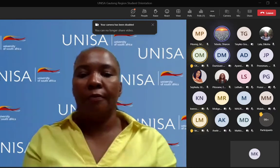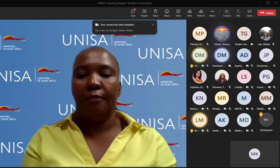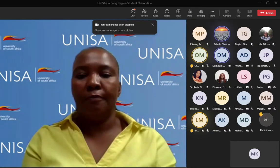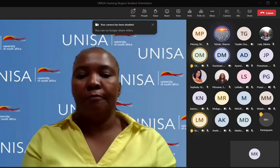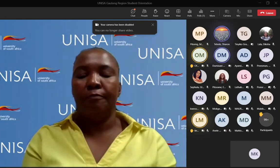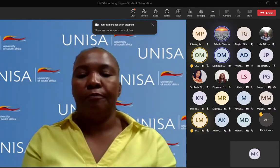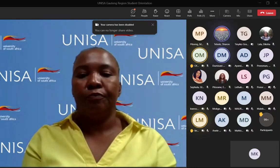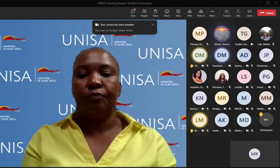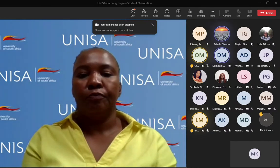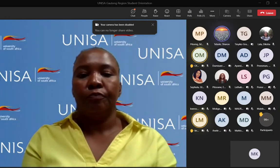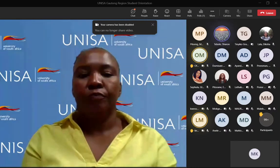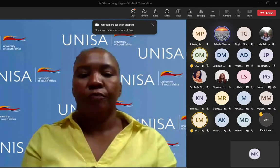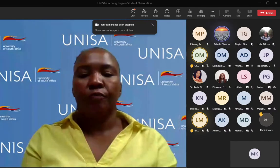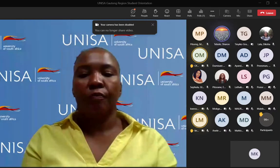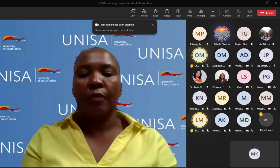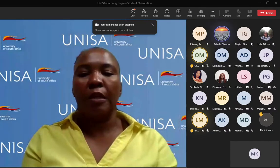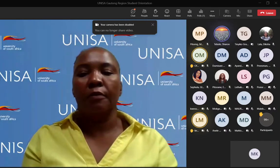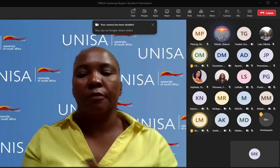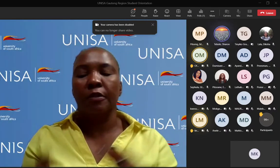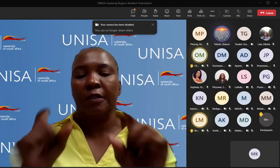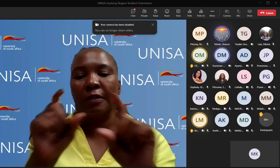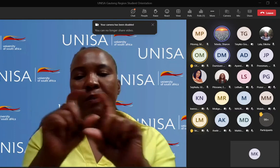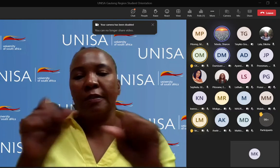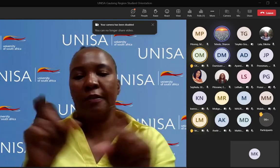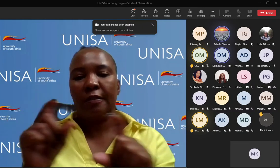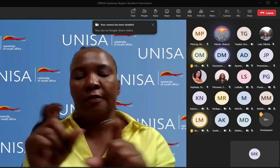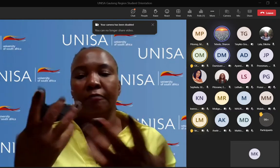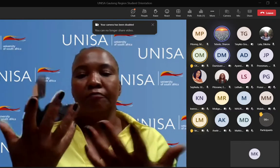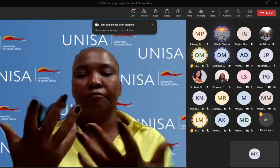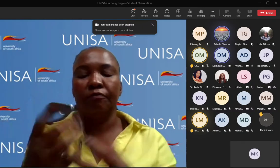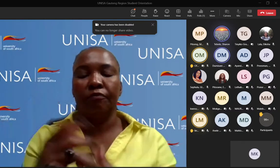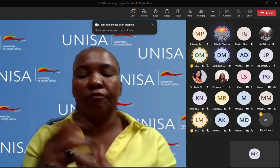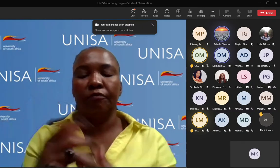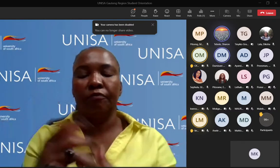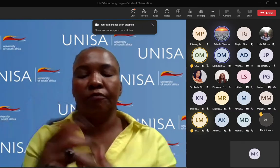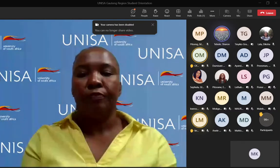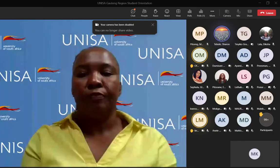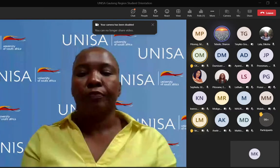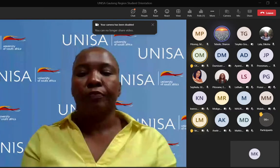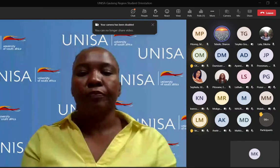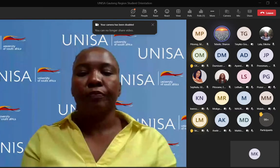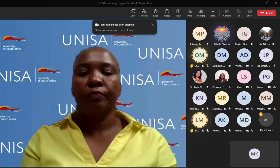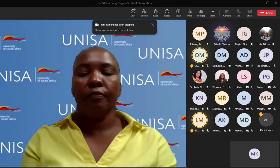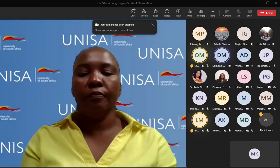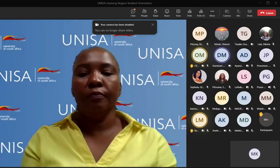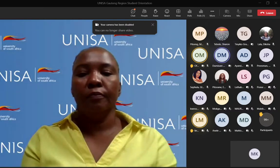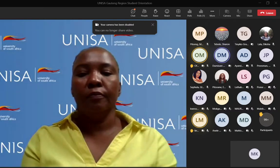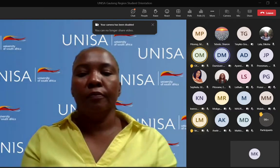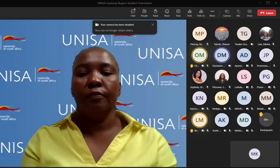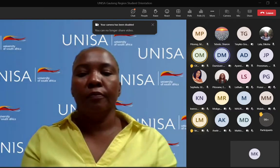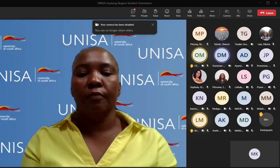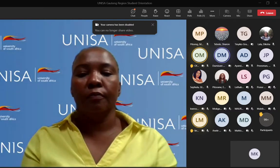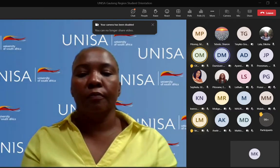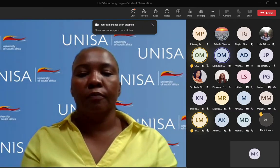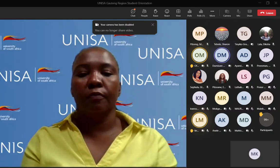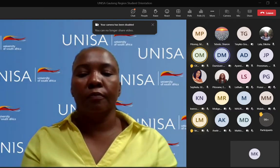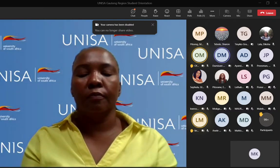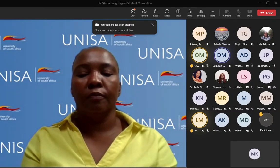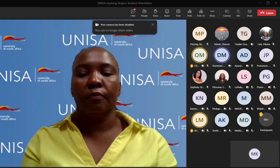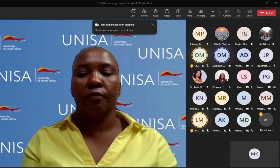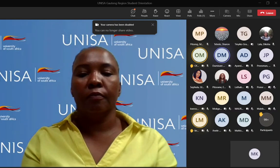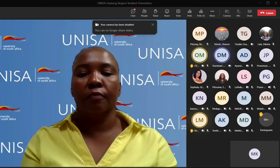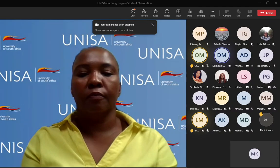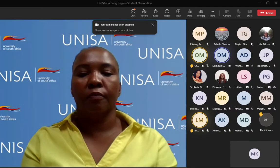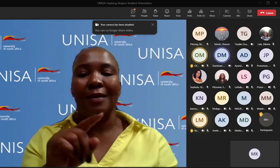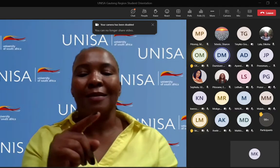um just please highlighted let it be the recent one is that okay as well so what I'll do is since this is the